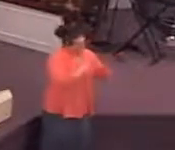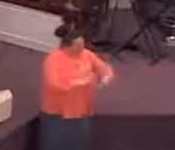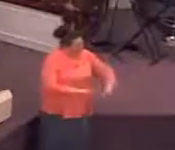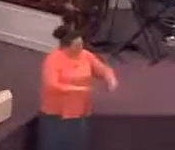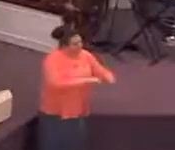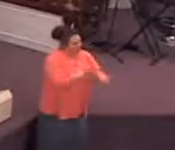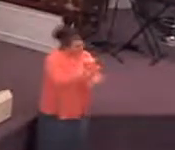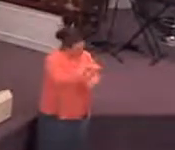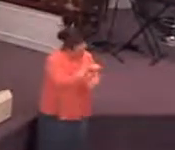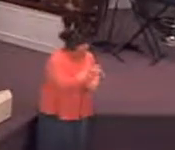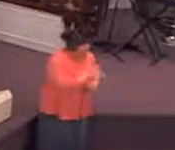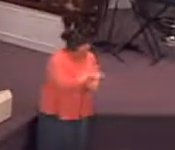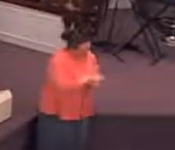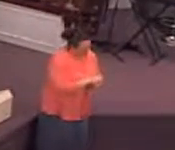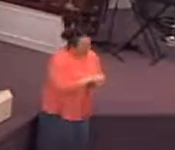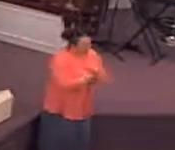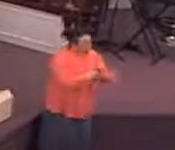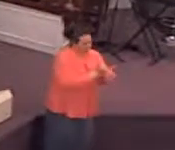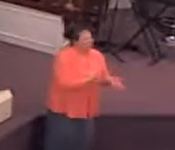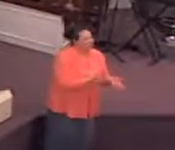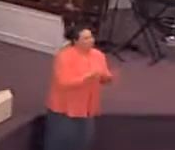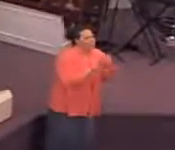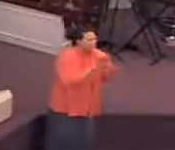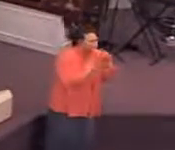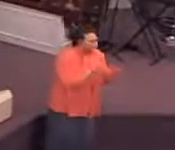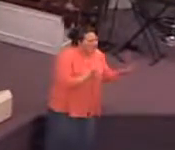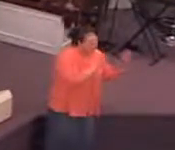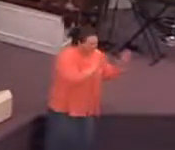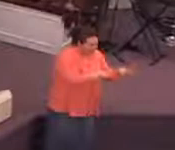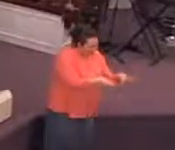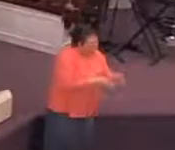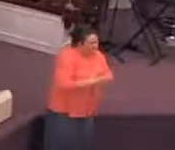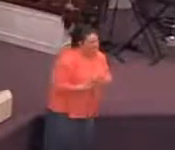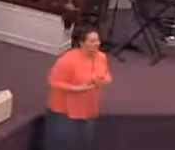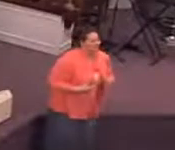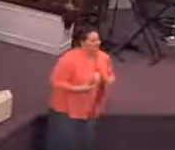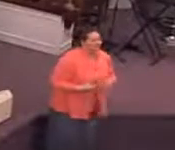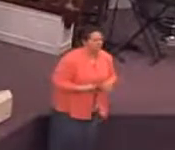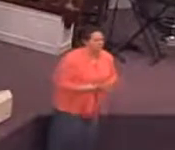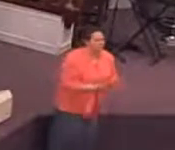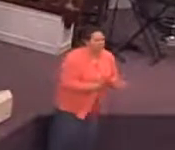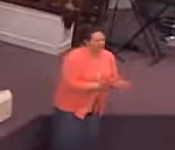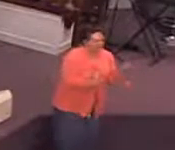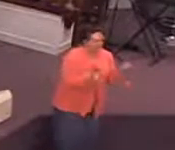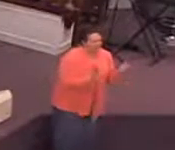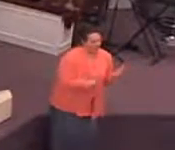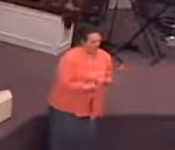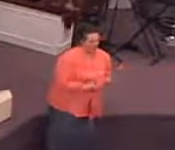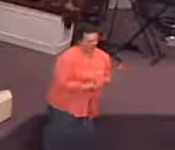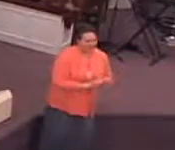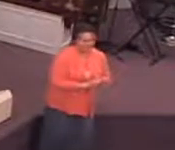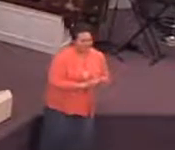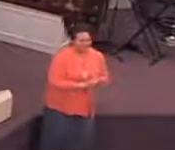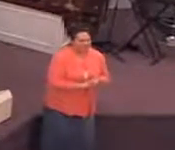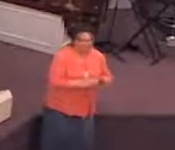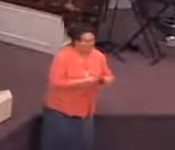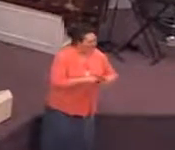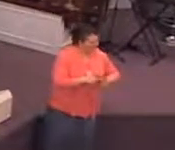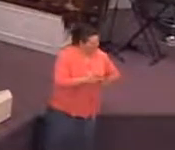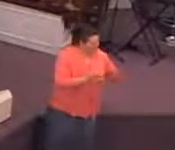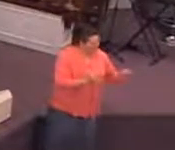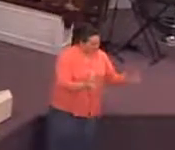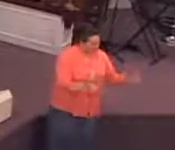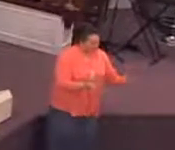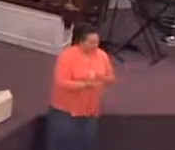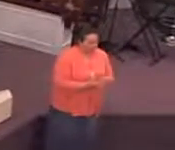he? Amen. God bless you. You may be seated. Hallelujah. I want to begin tonight just maybe